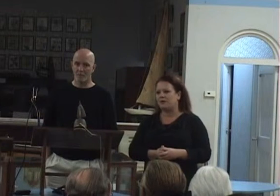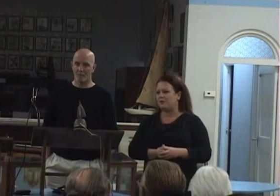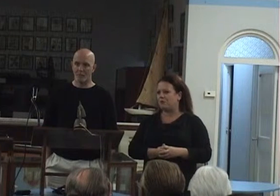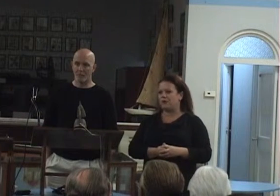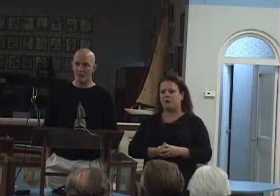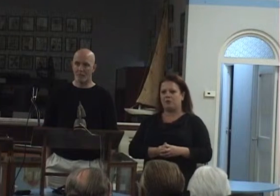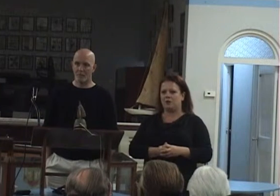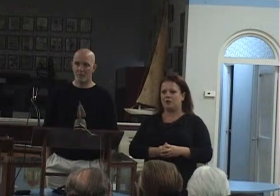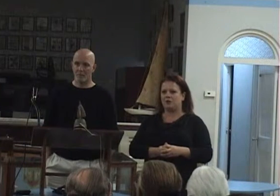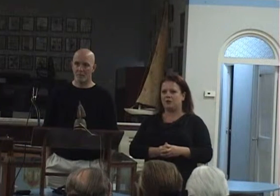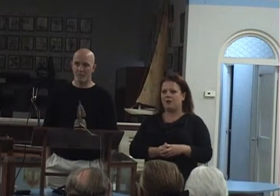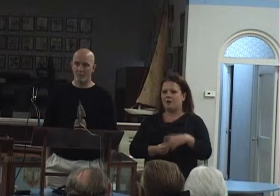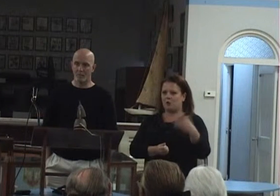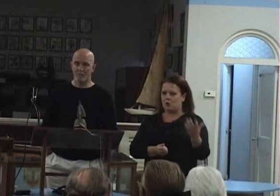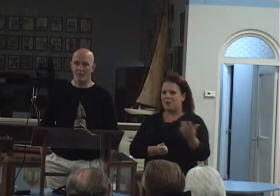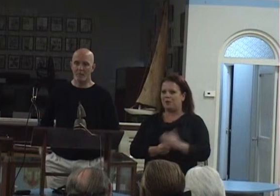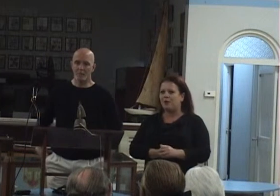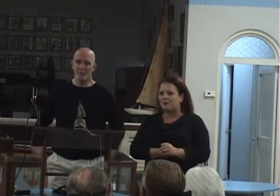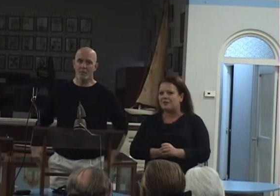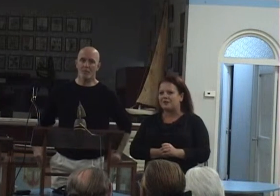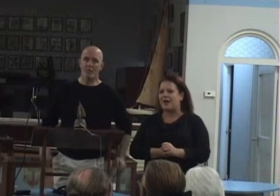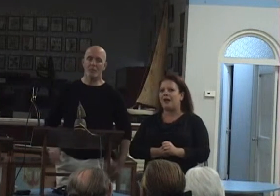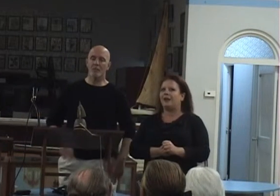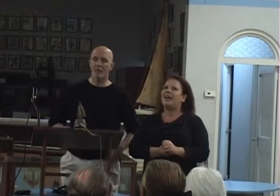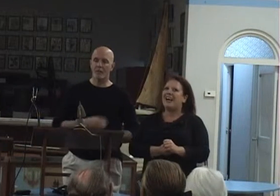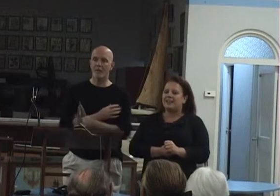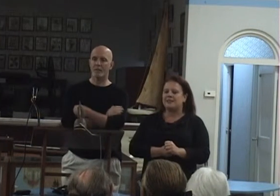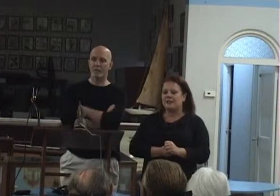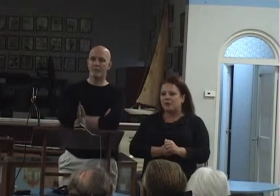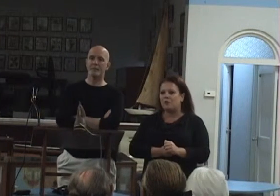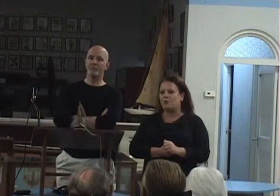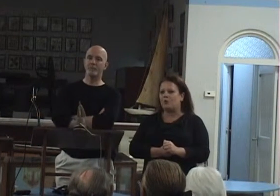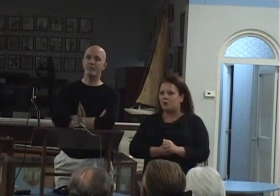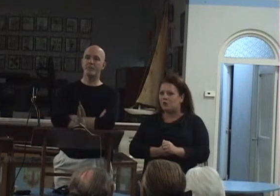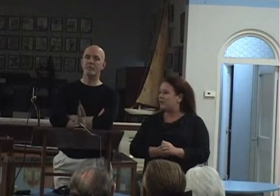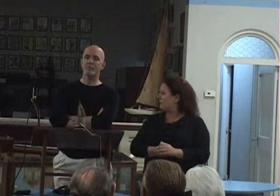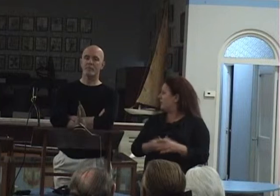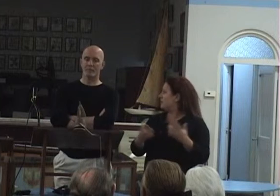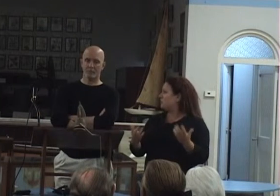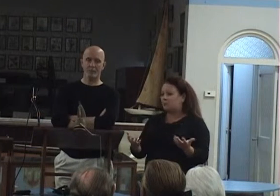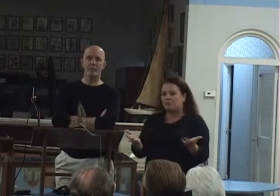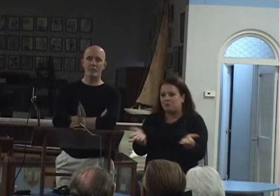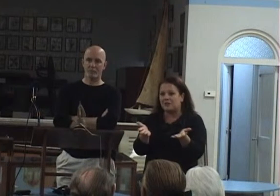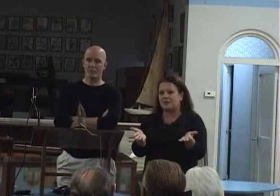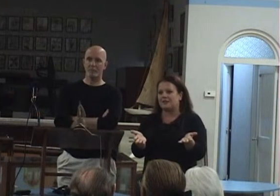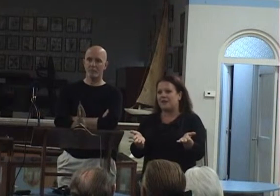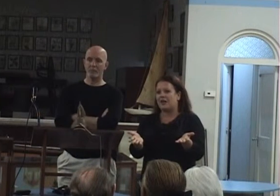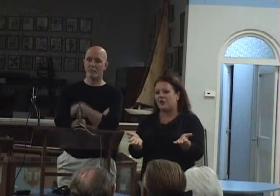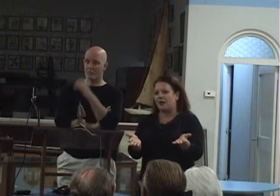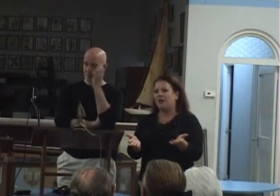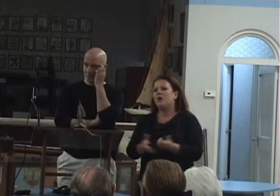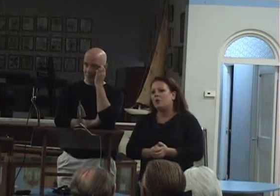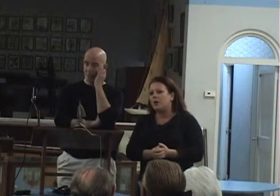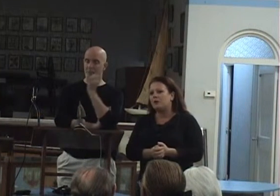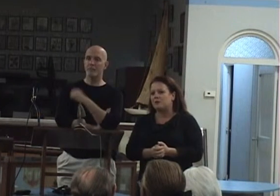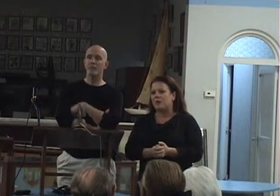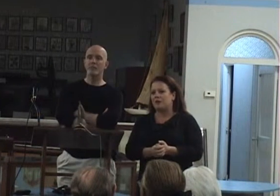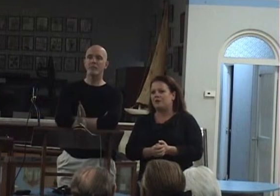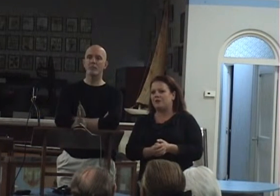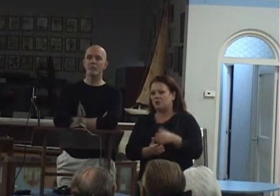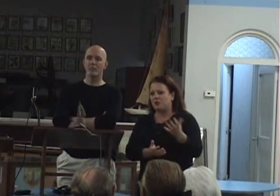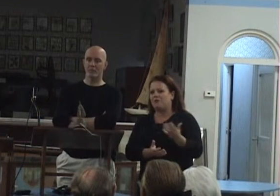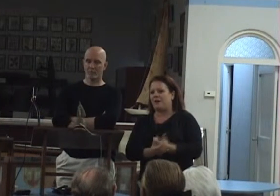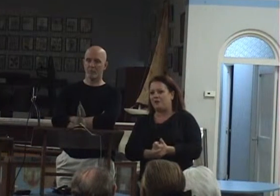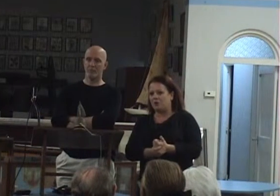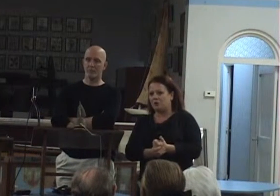of the ceramics every couple of years. You show me a plate with a design, I can tell you usually if it has a printed design on it, when it was